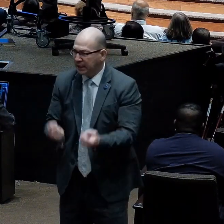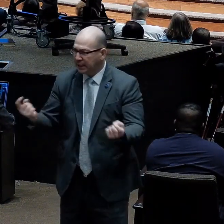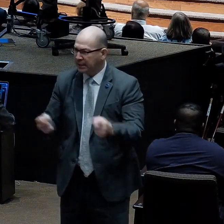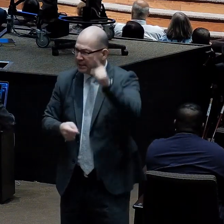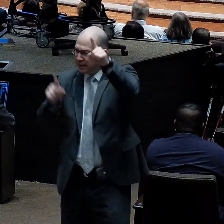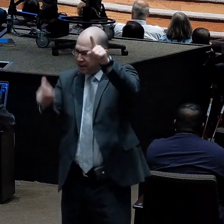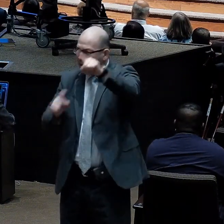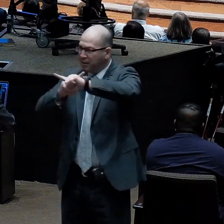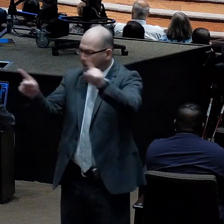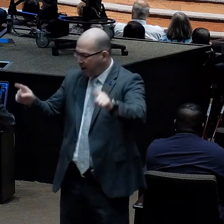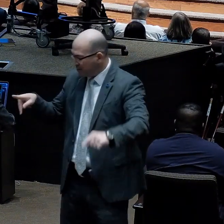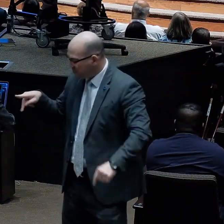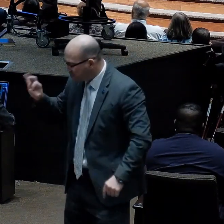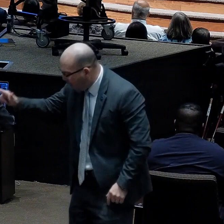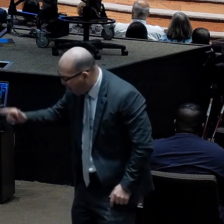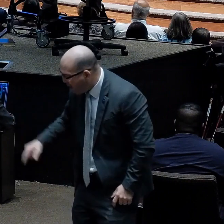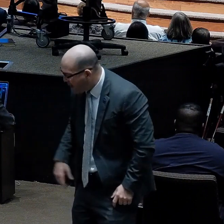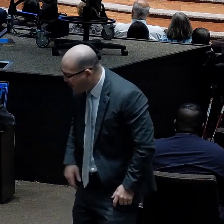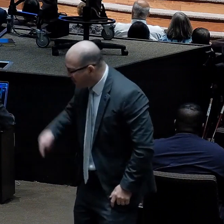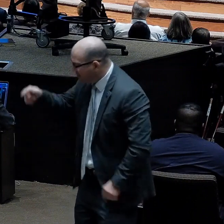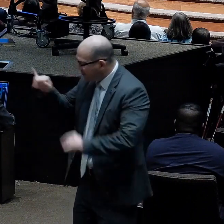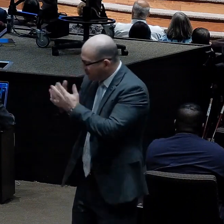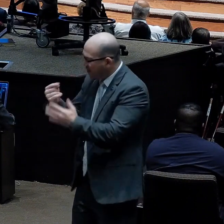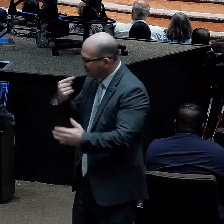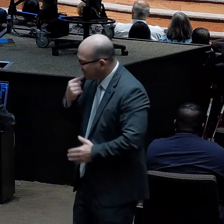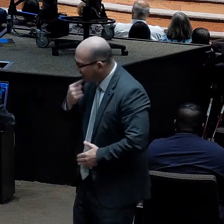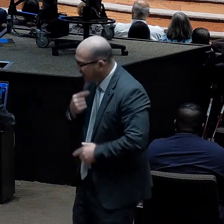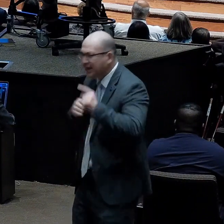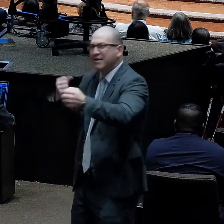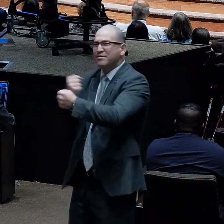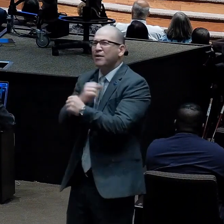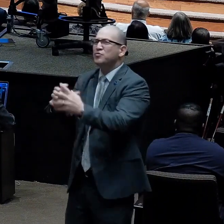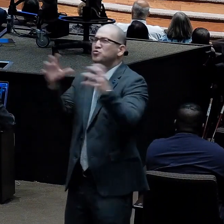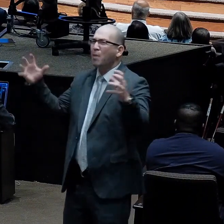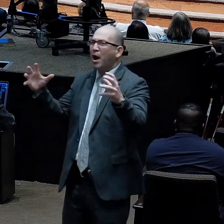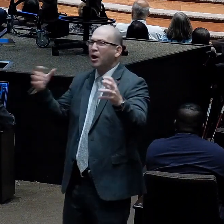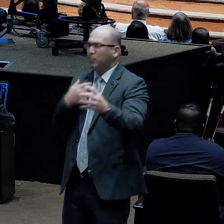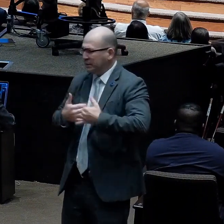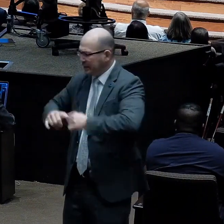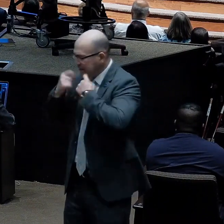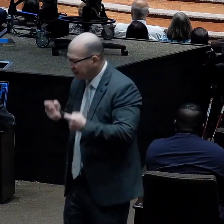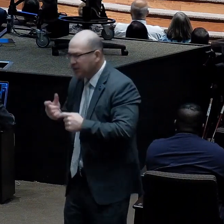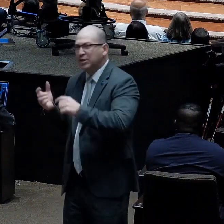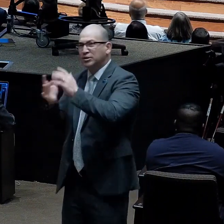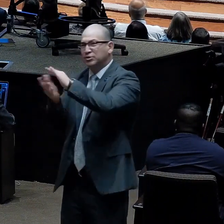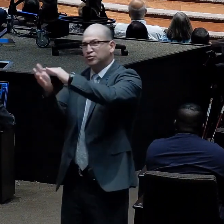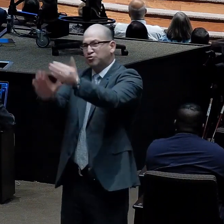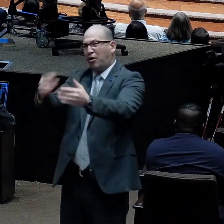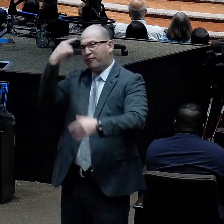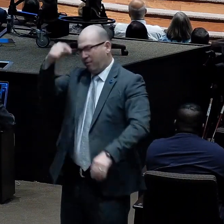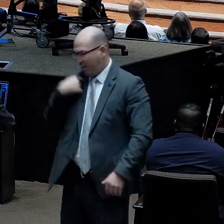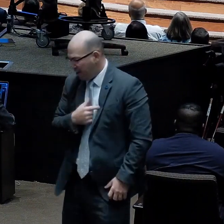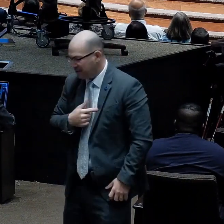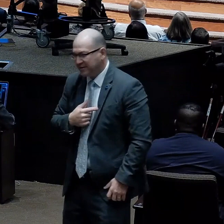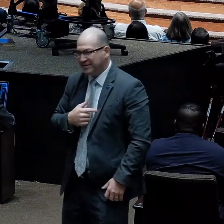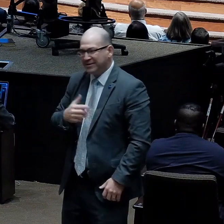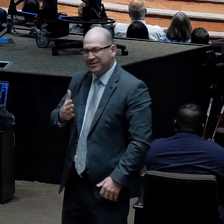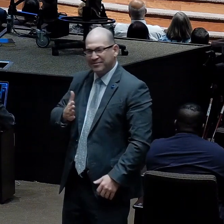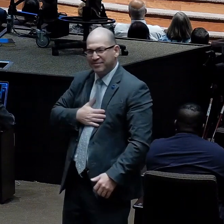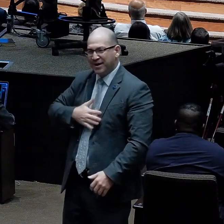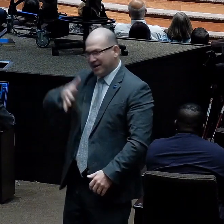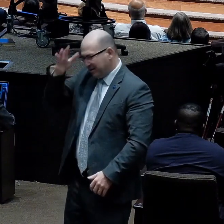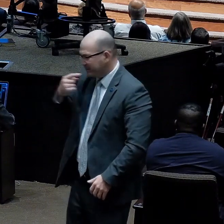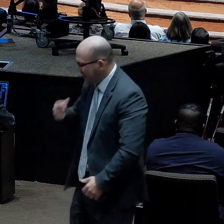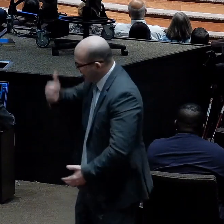Paul, the Bible says that God committed his love toward us and that we were sinners. Sinners, Christ died for us, and my granddad would slap me on the leg and say,